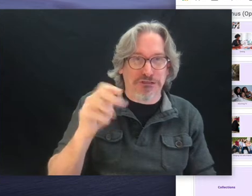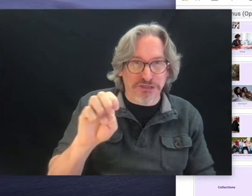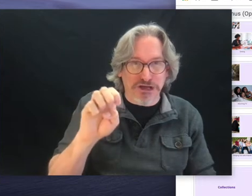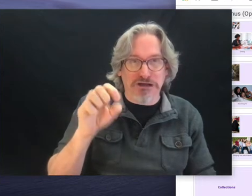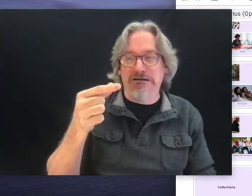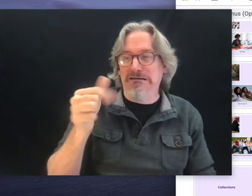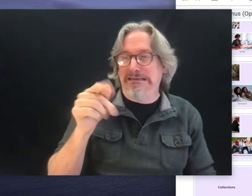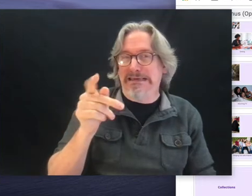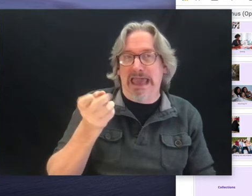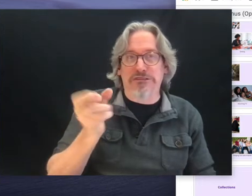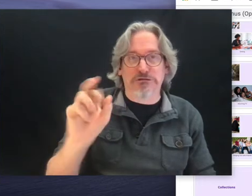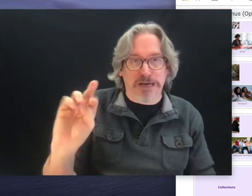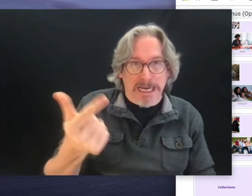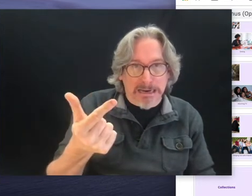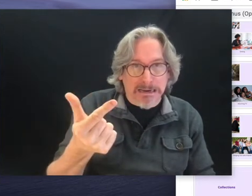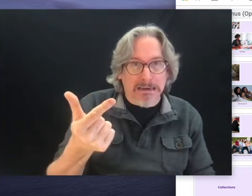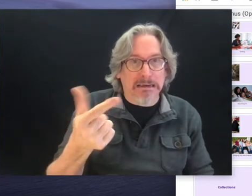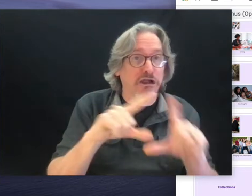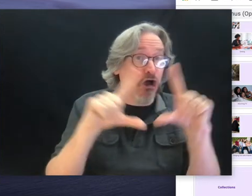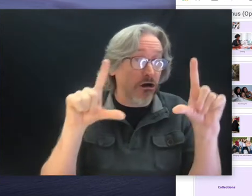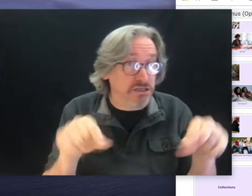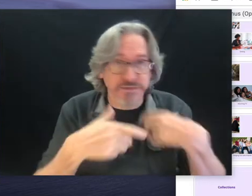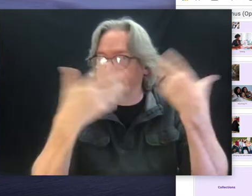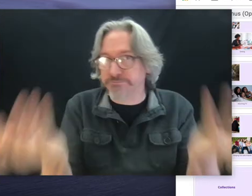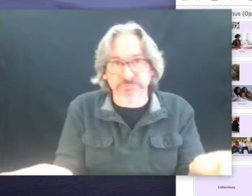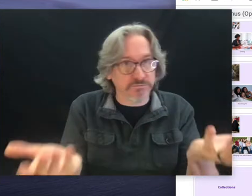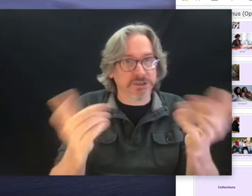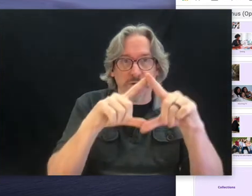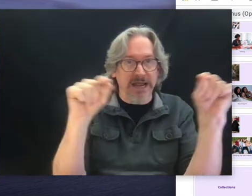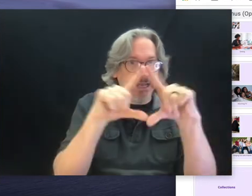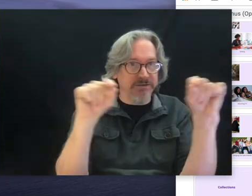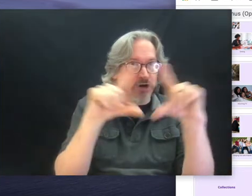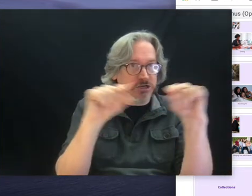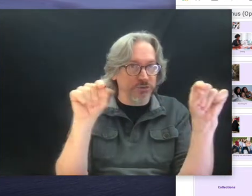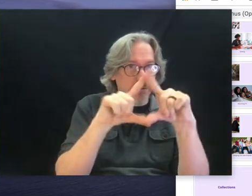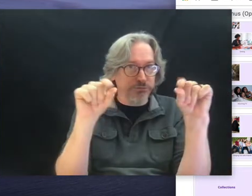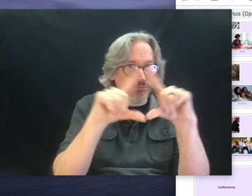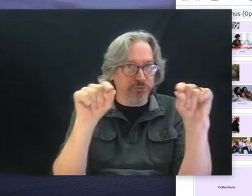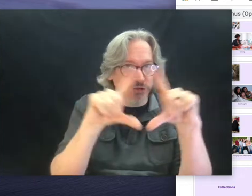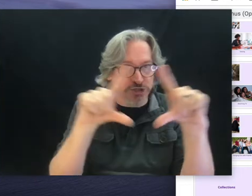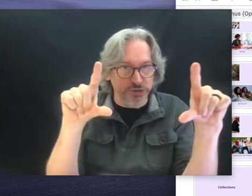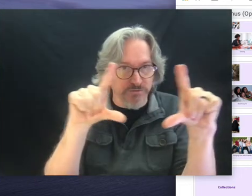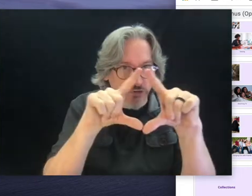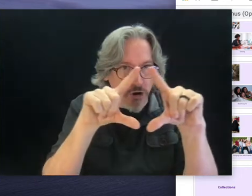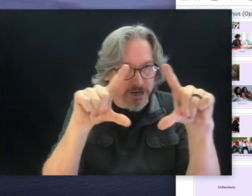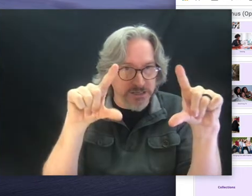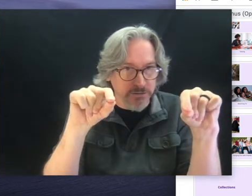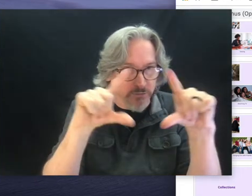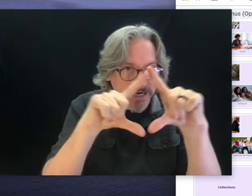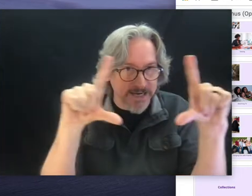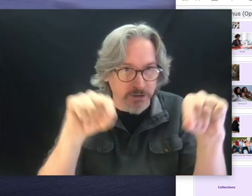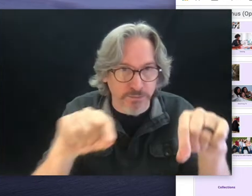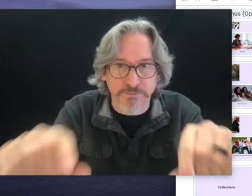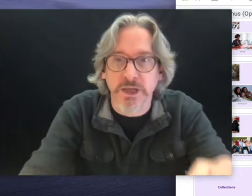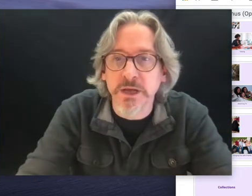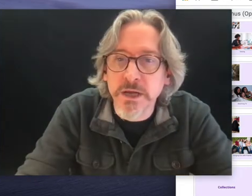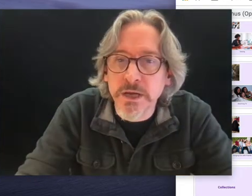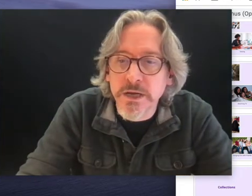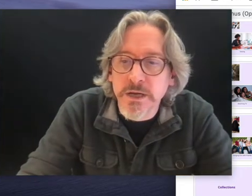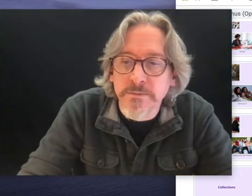Magic, the Gathering cards. So any kind of cards you want, you're just sort of drawing a rectangle.